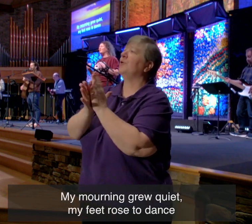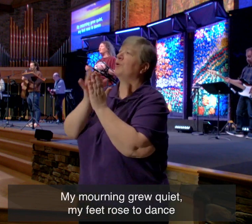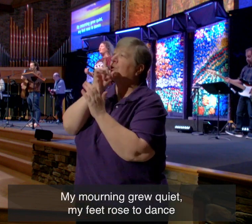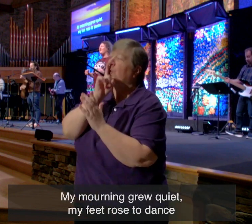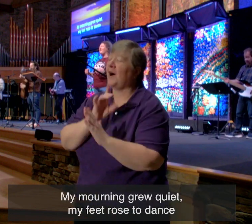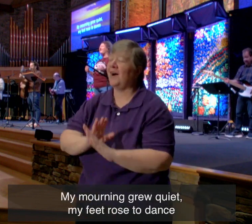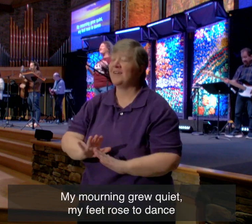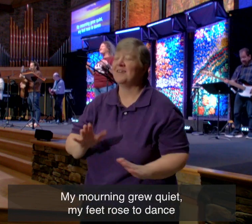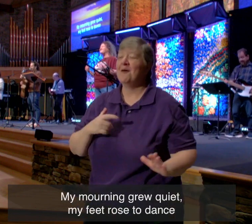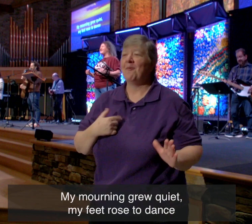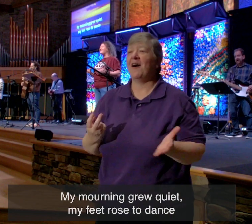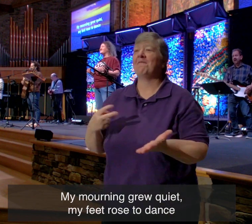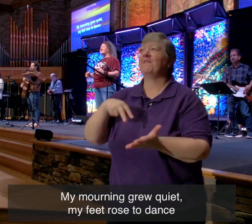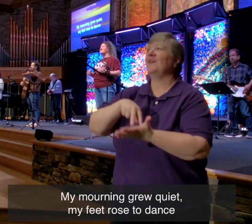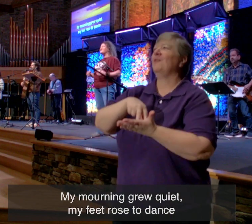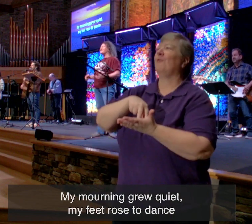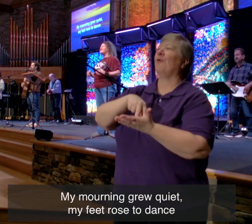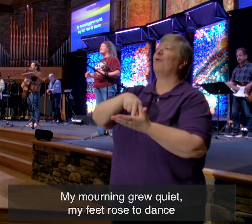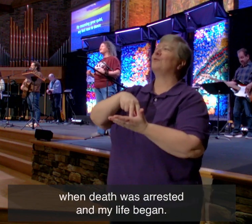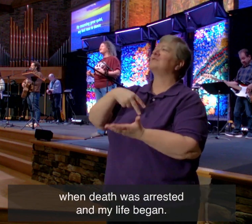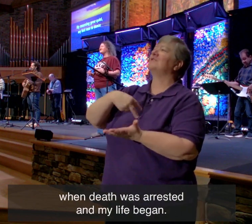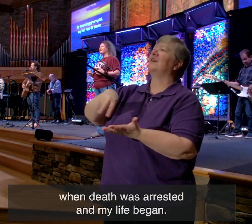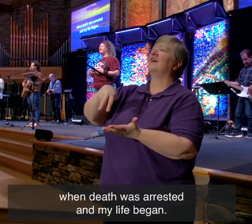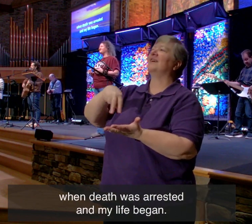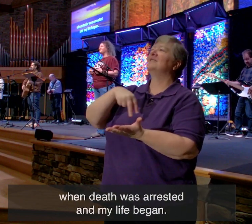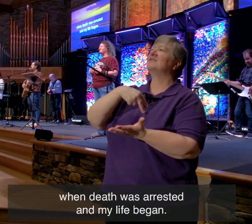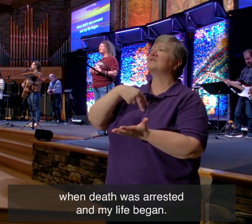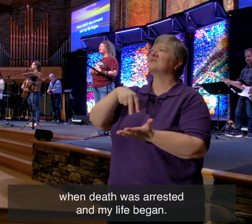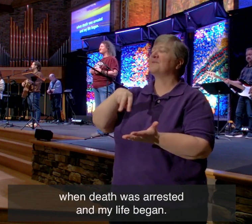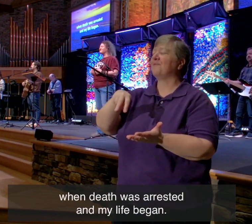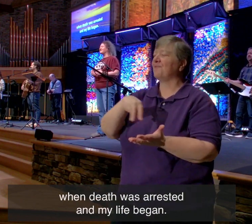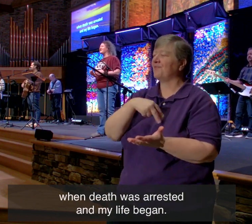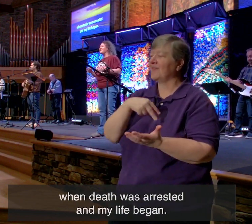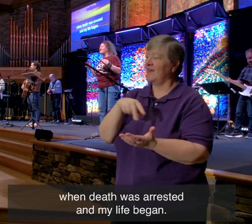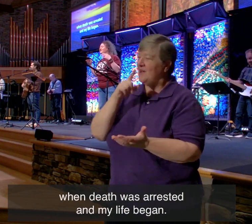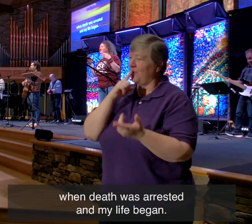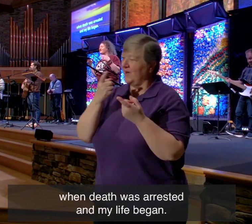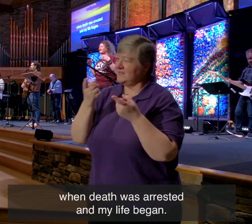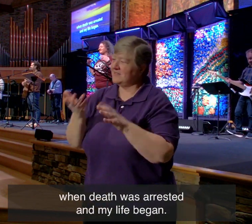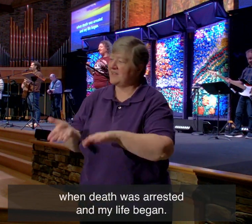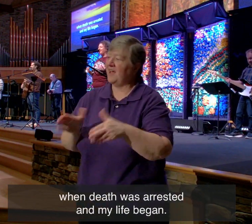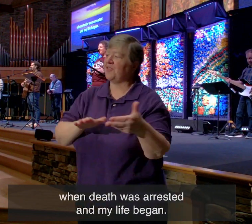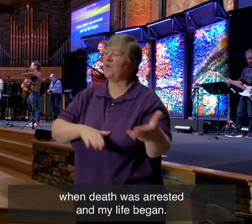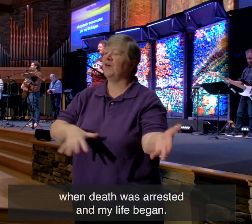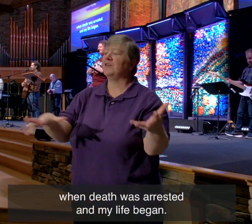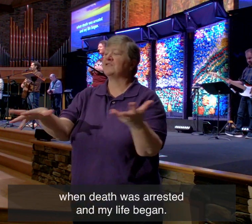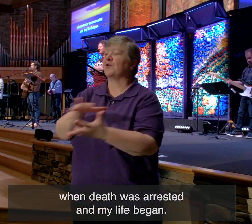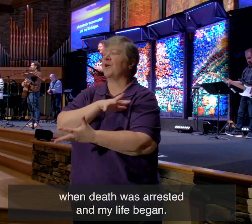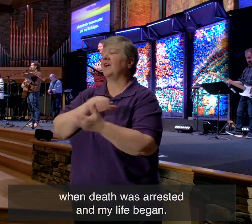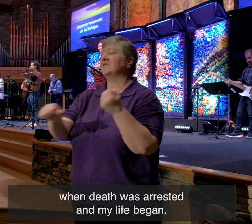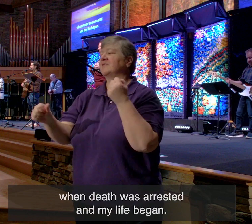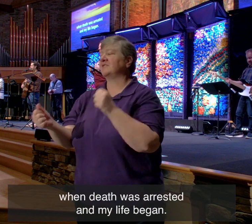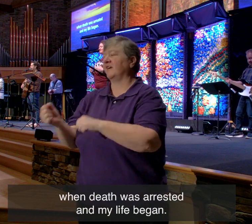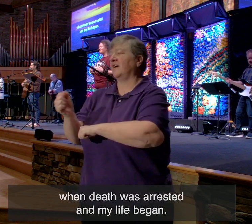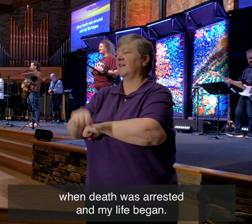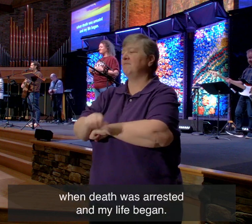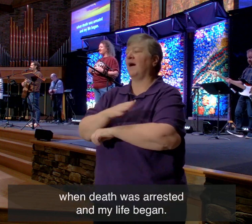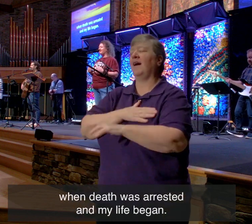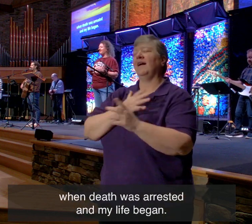My mourning grew quiet, my feet rose to dance. When death